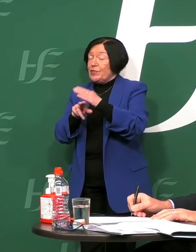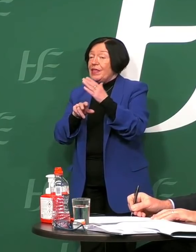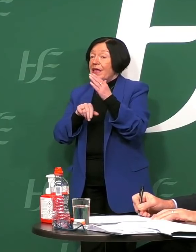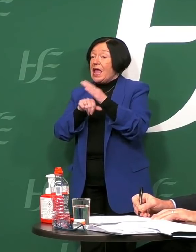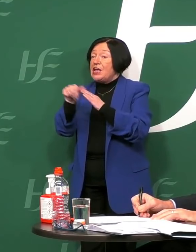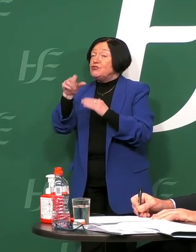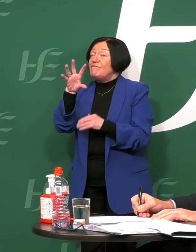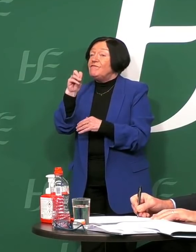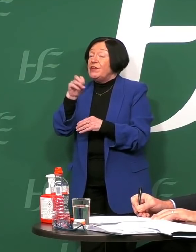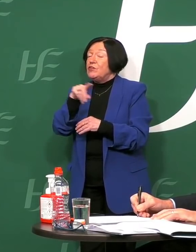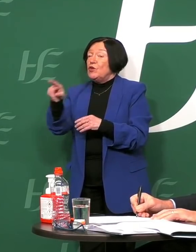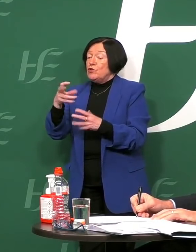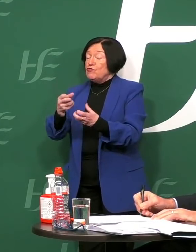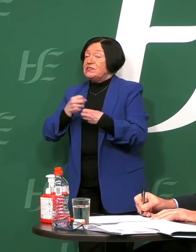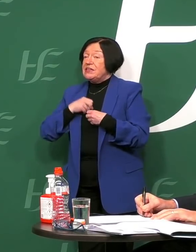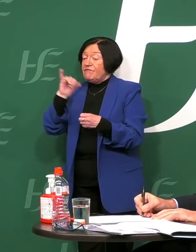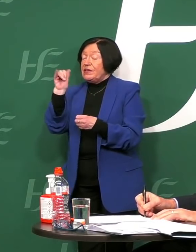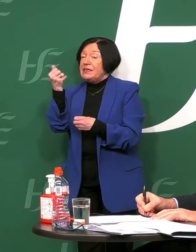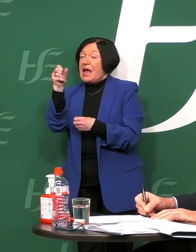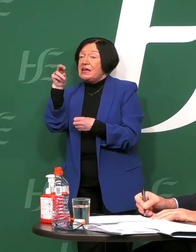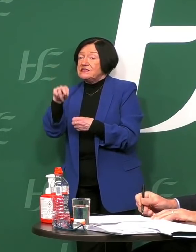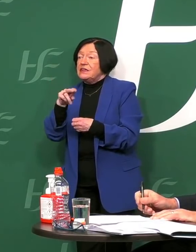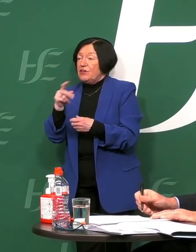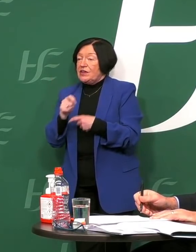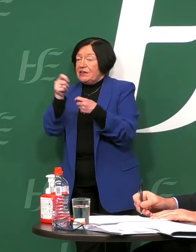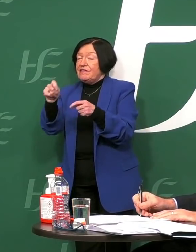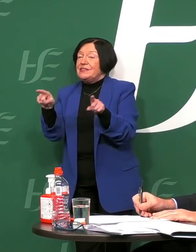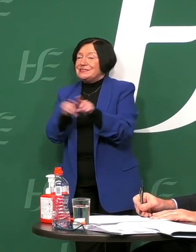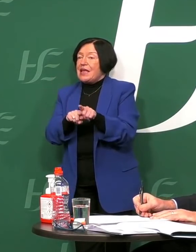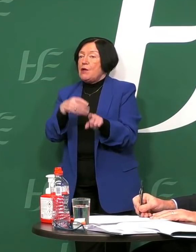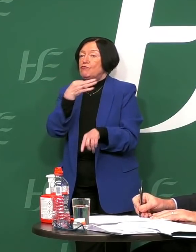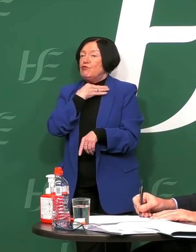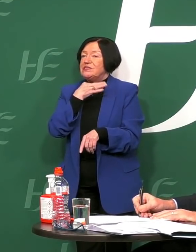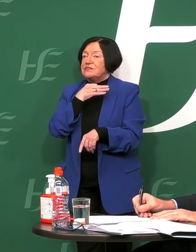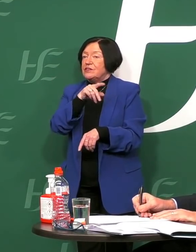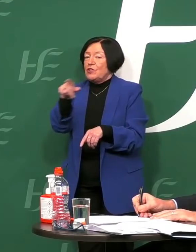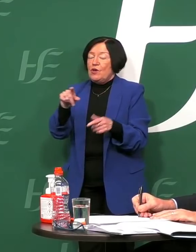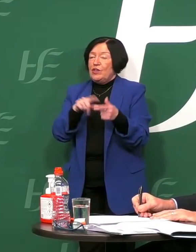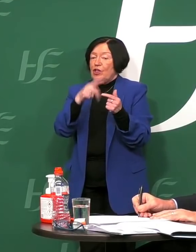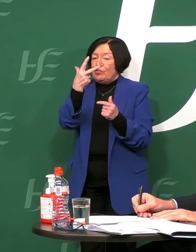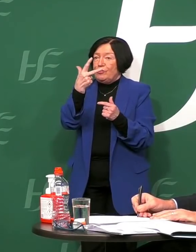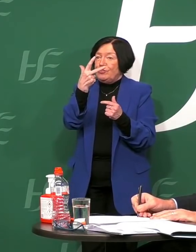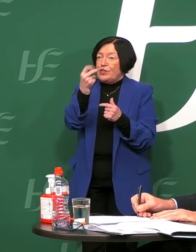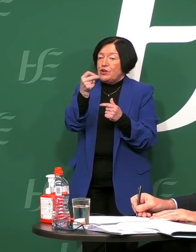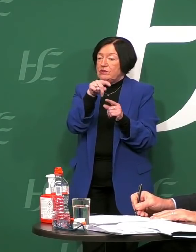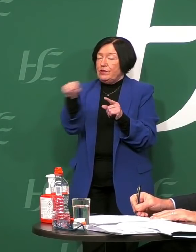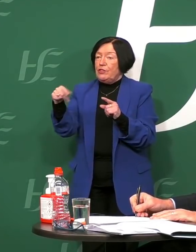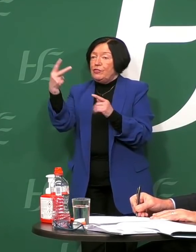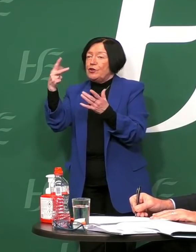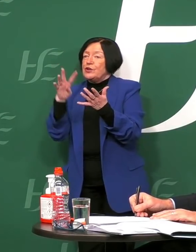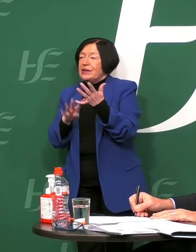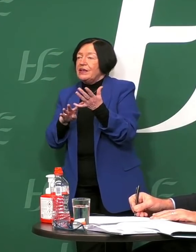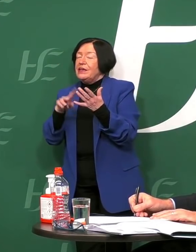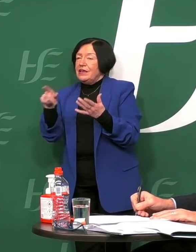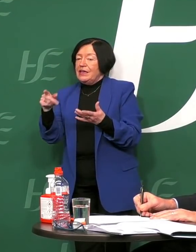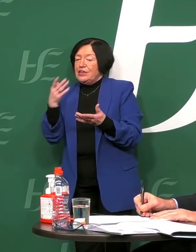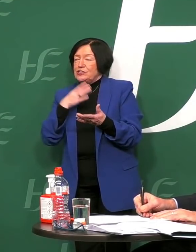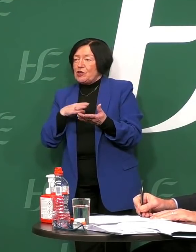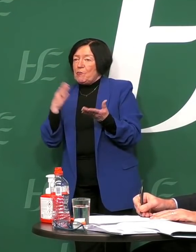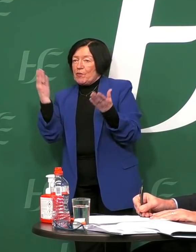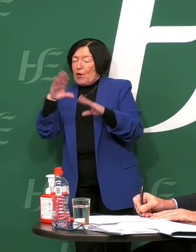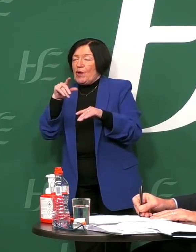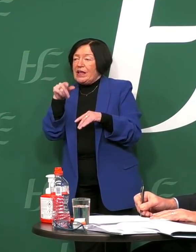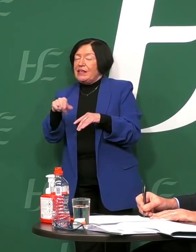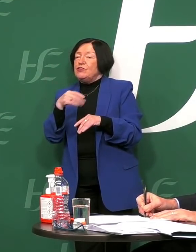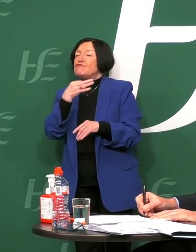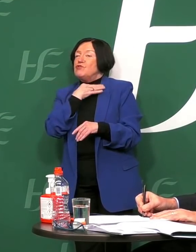group, those who receive the Janssen are afforded the same risk as those between 30 and 39. So there is some reflection in the